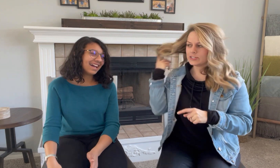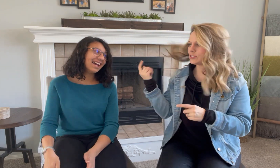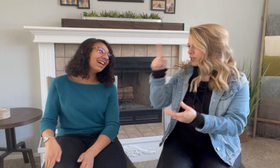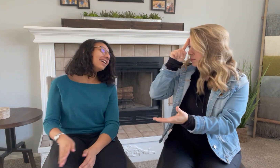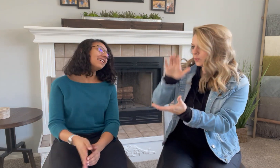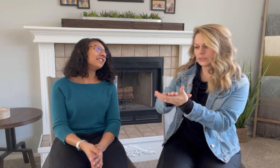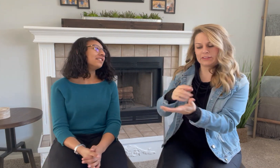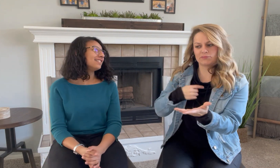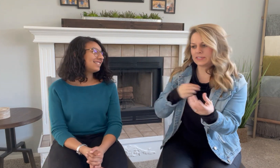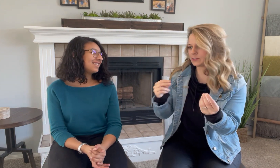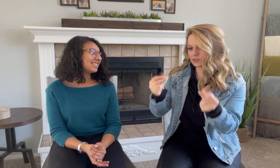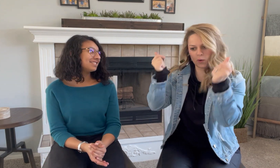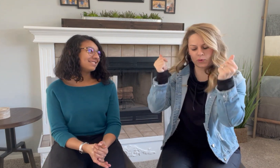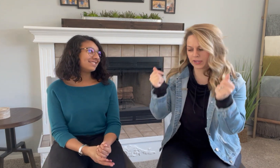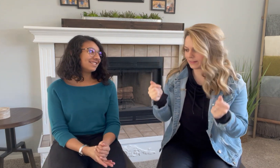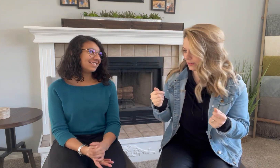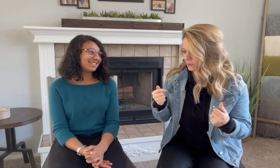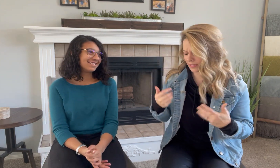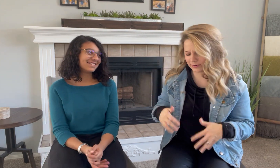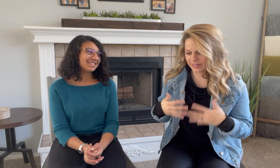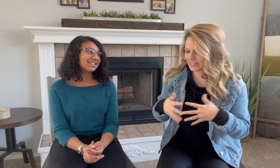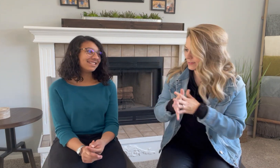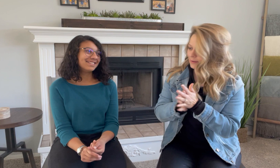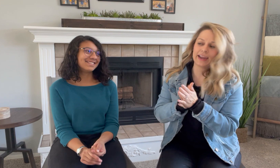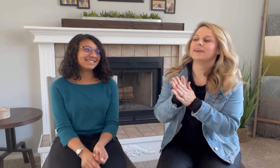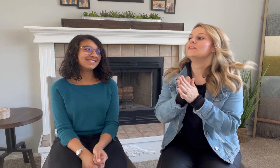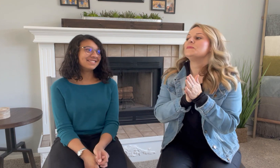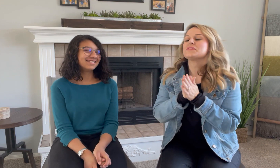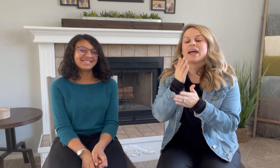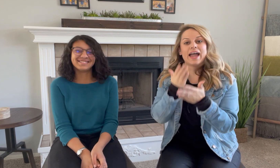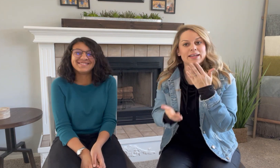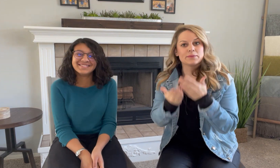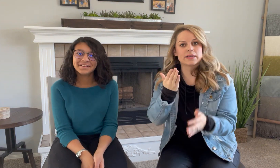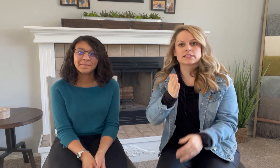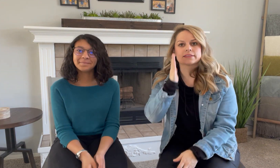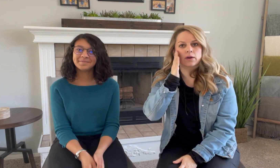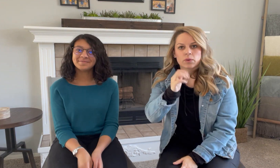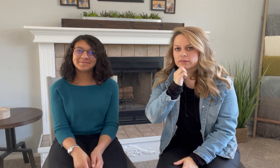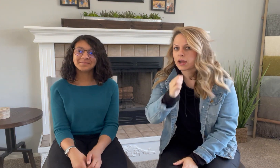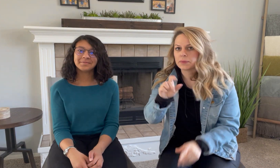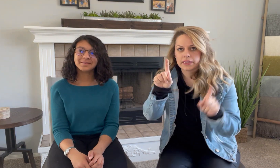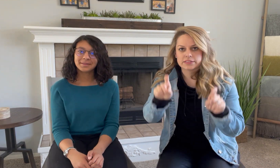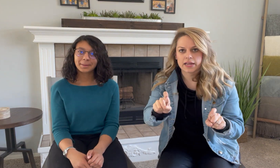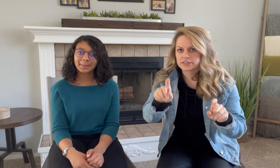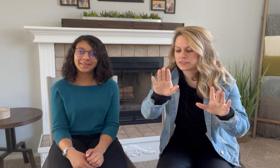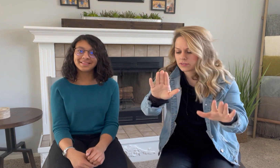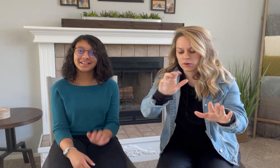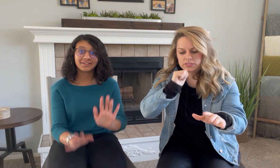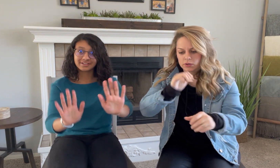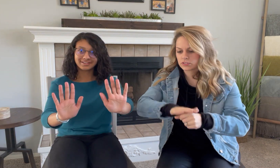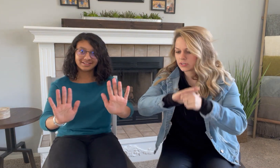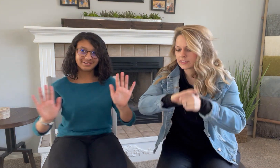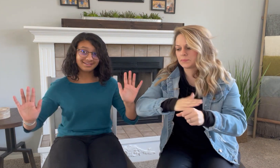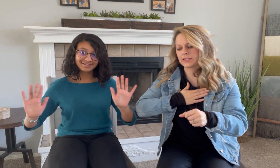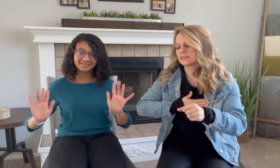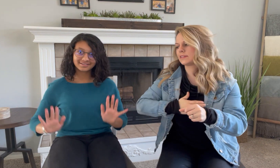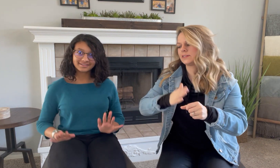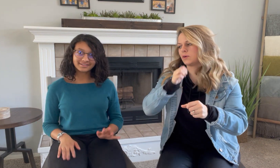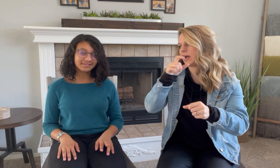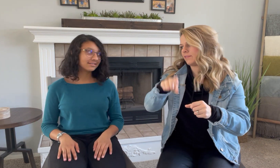Just believed me so quickly. Oh my goodness. Okay. Anyways, there will not be a test, so don't stress, please. You don't have to